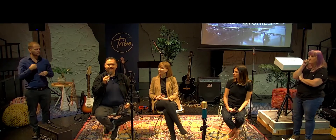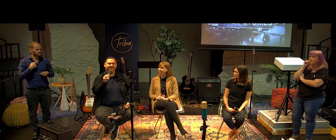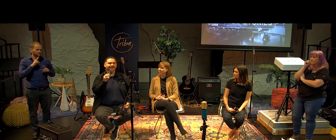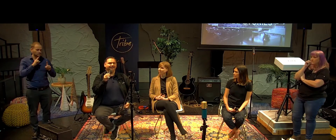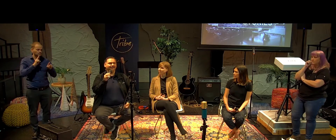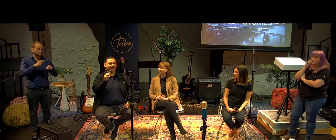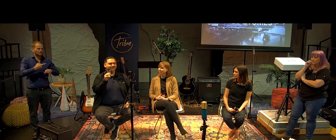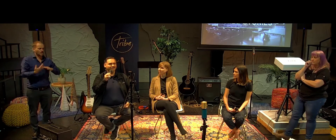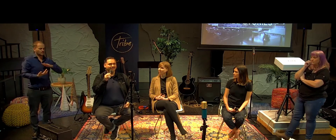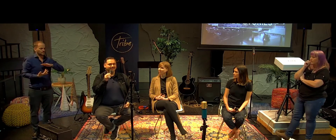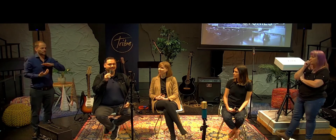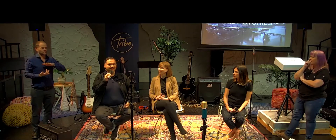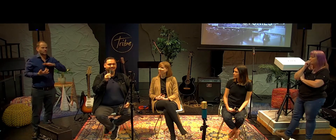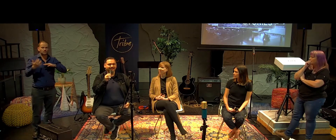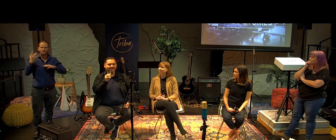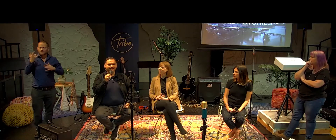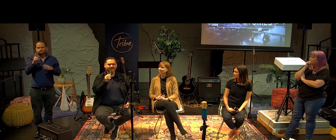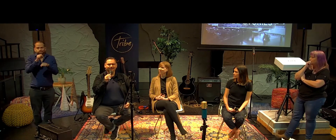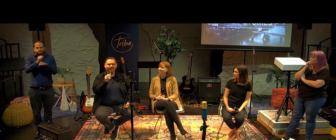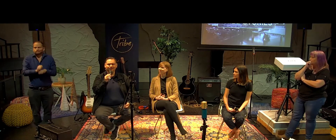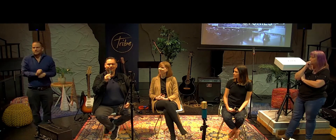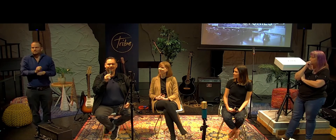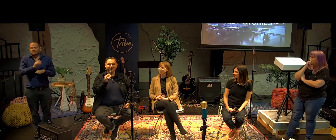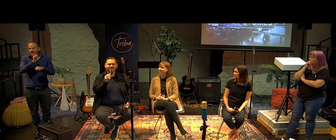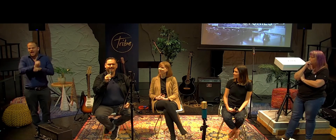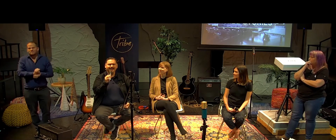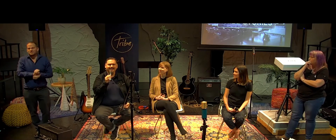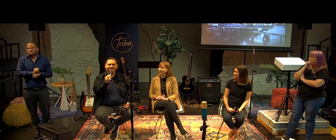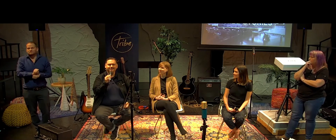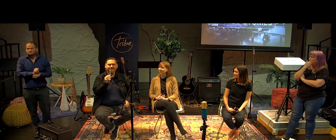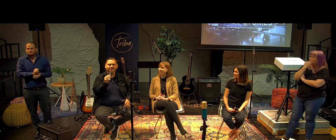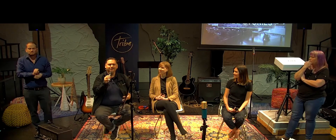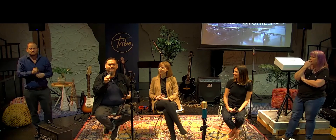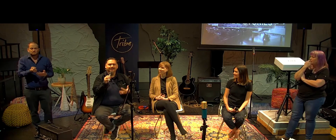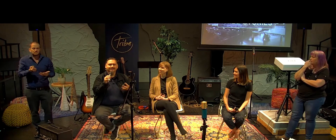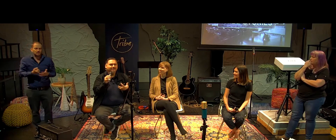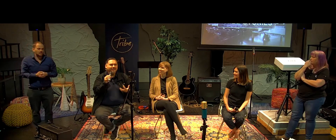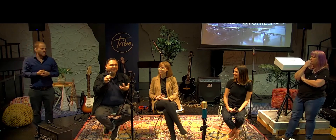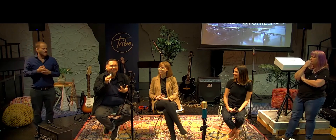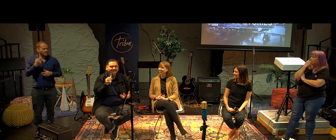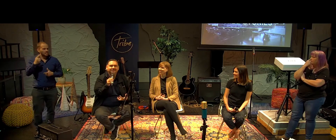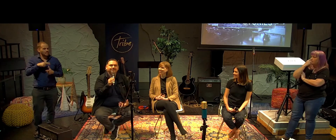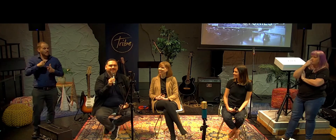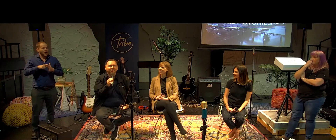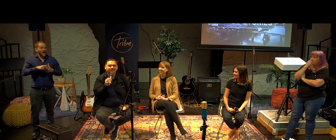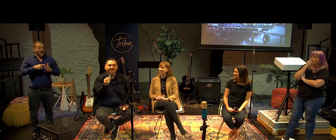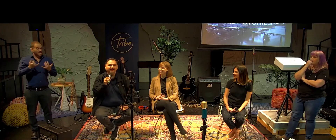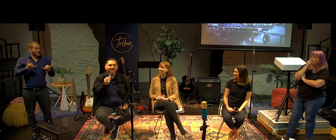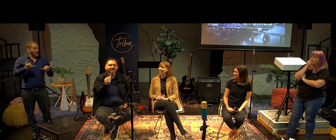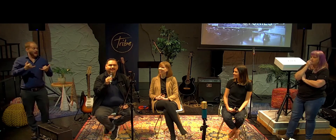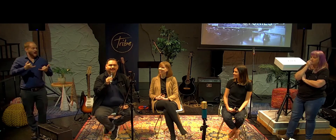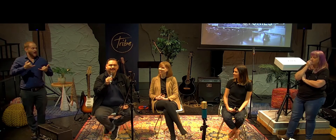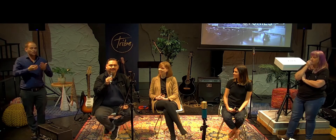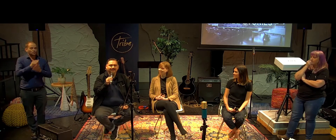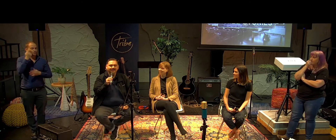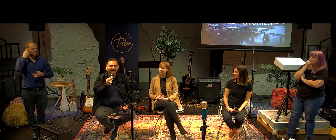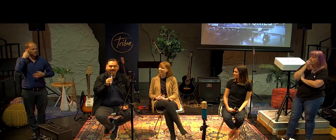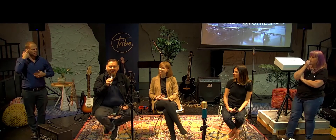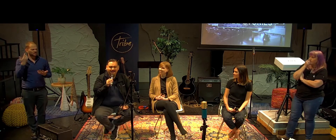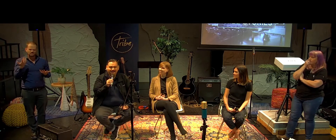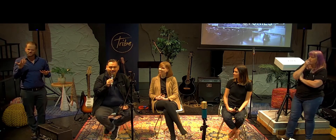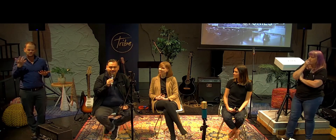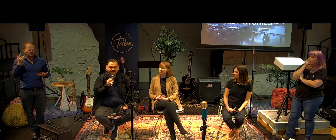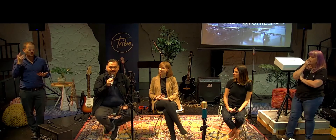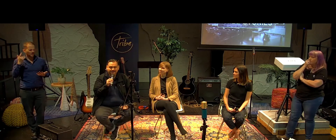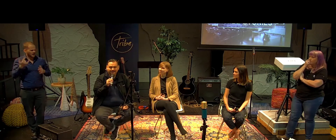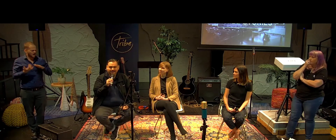and then this realization, like, what was that? It didn't make sense to me anymore to get that angry,